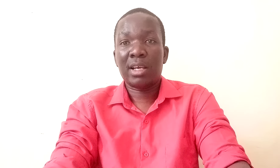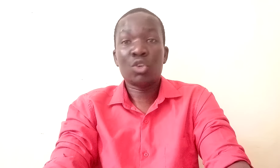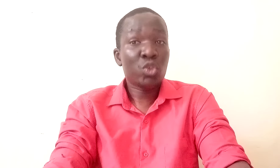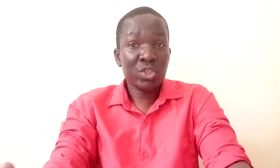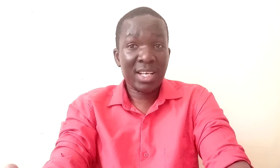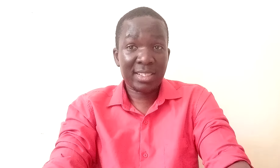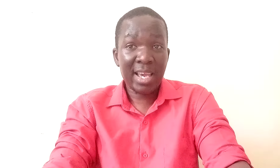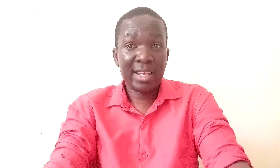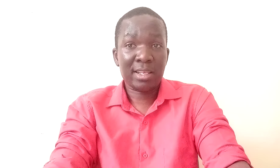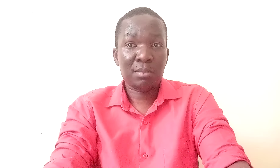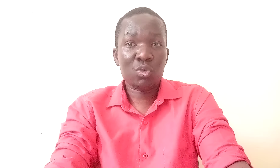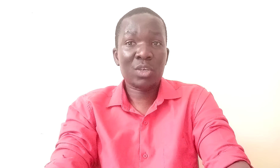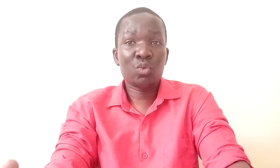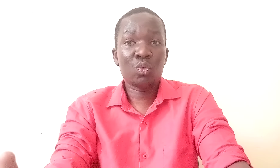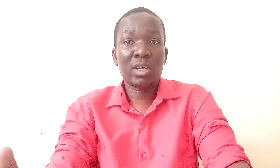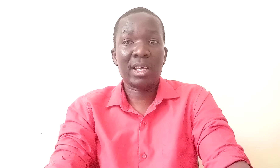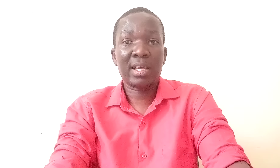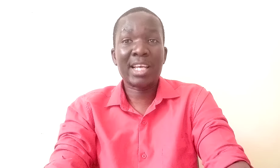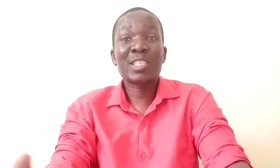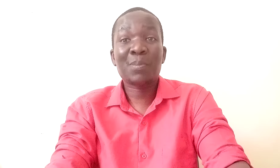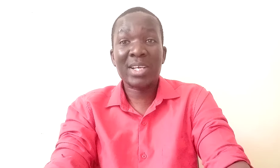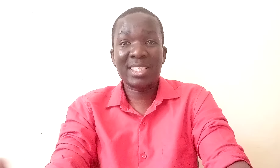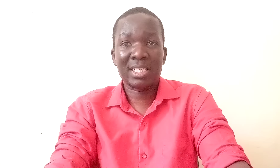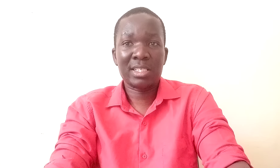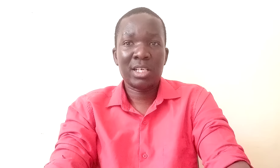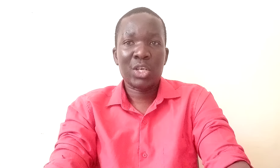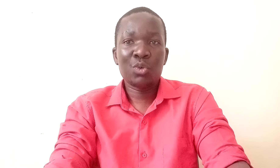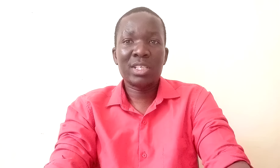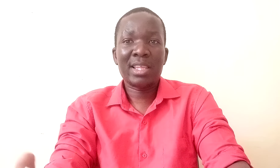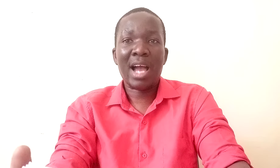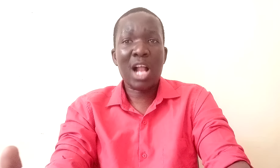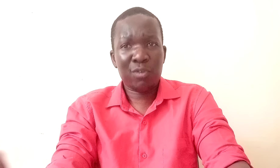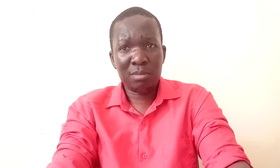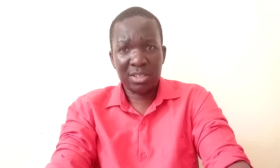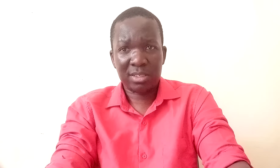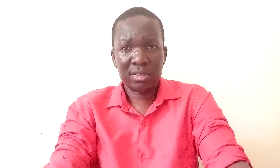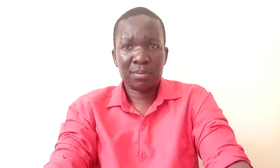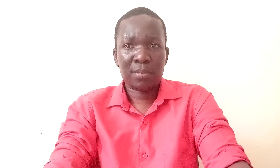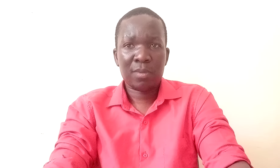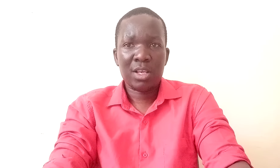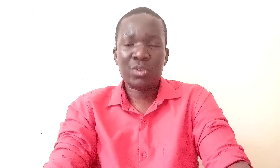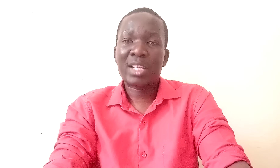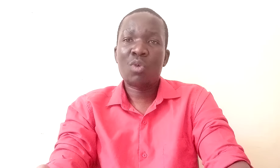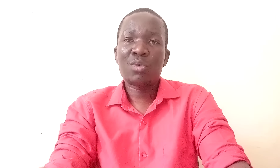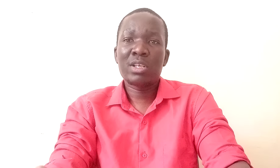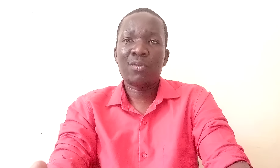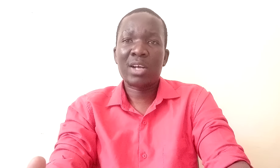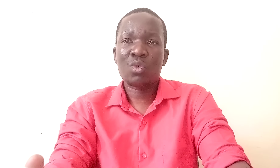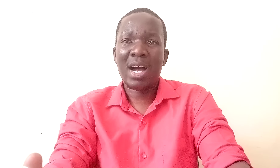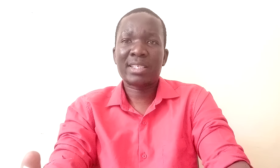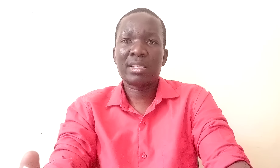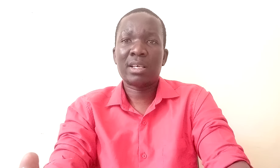not using a sign, but you want to express it using the alphabets. So that one we refer to as